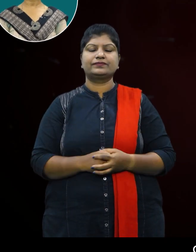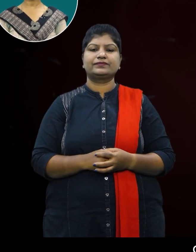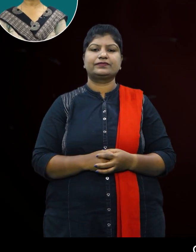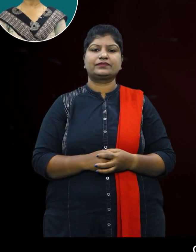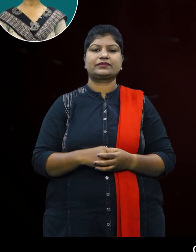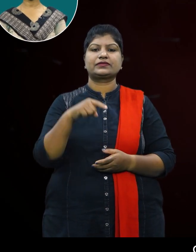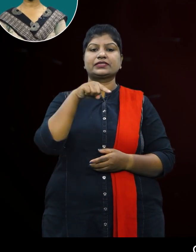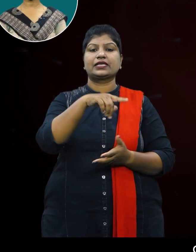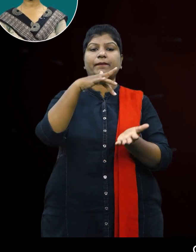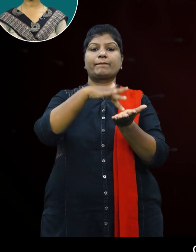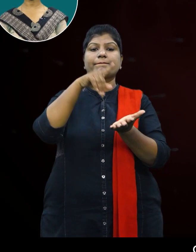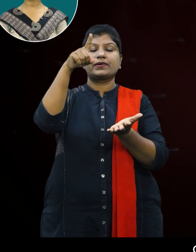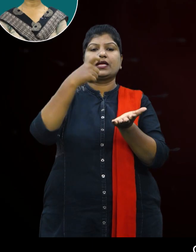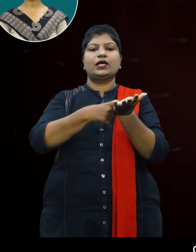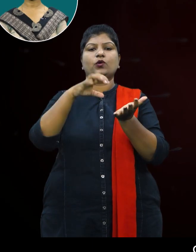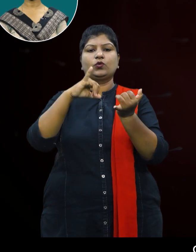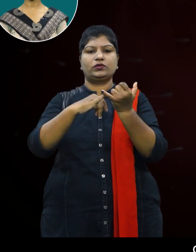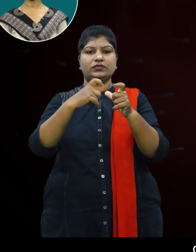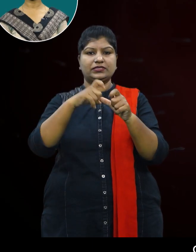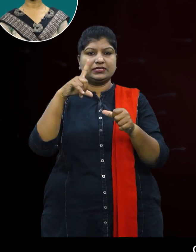at the Roslin Institute